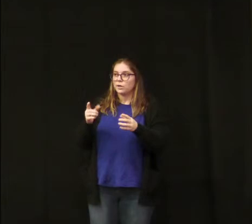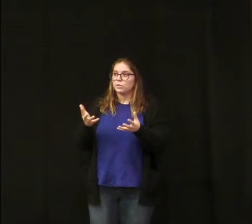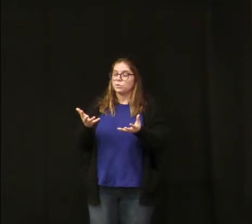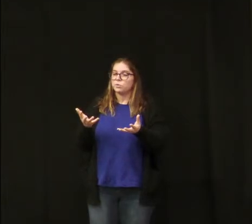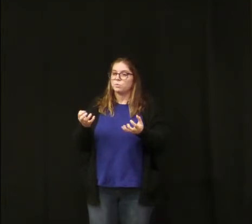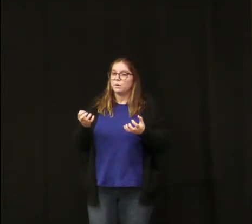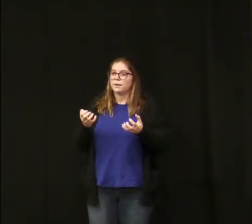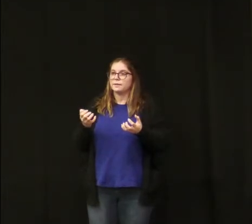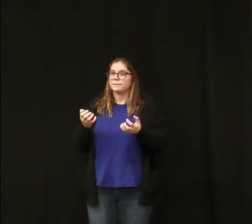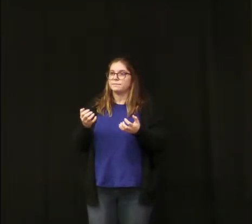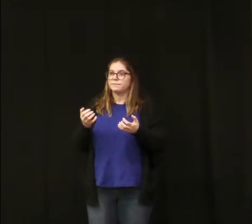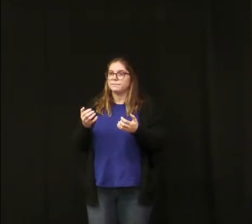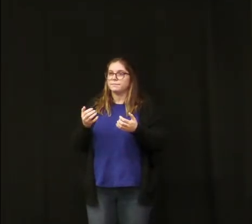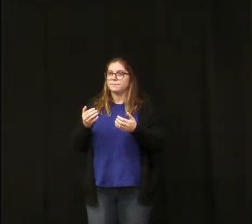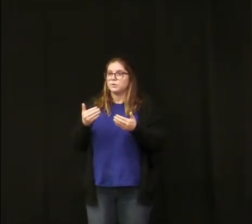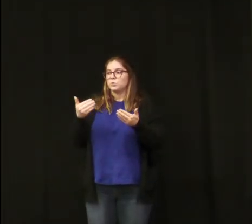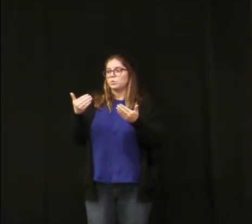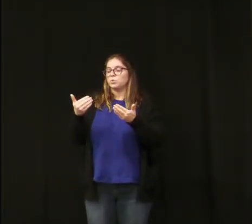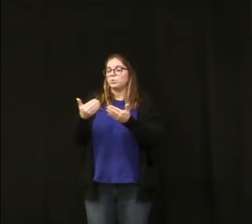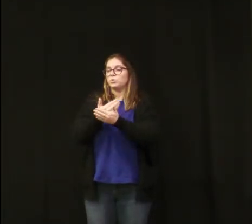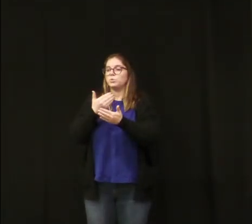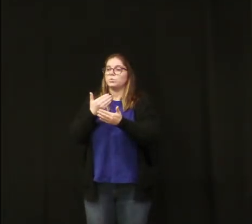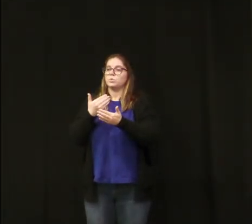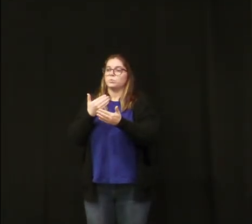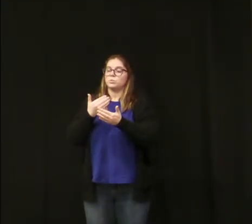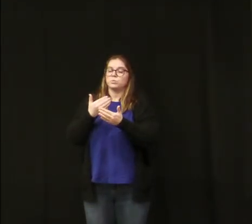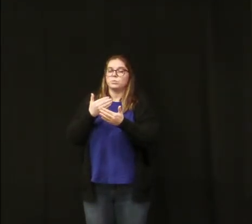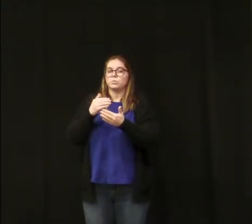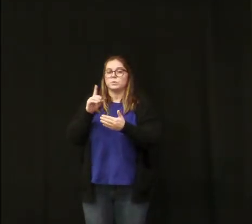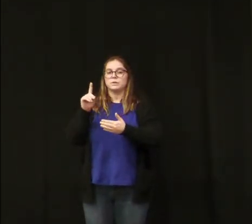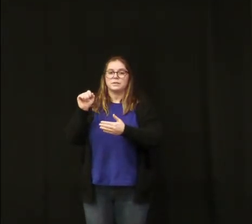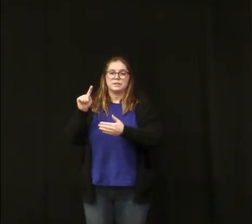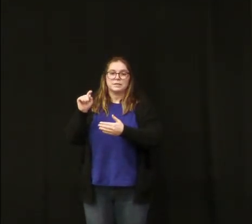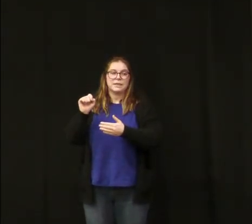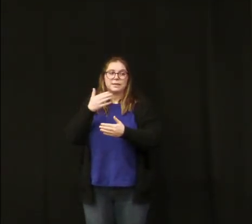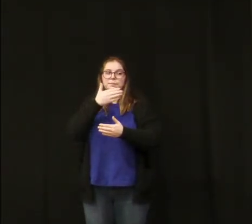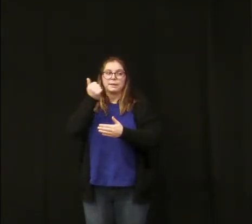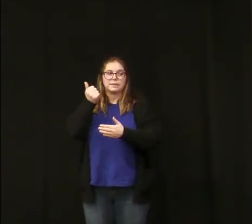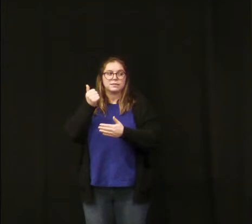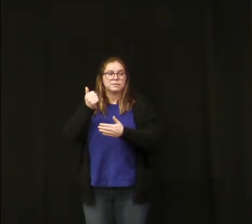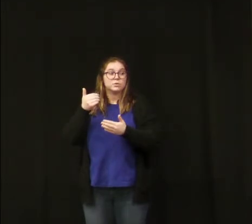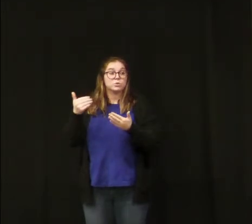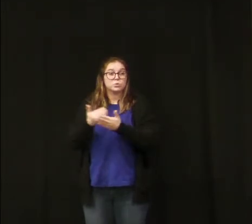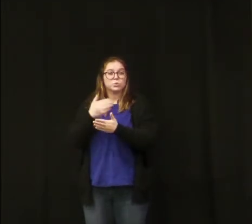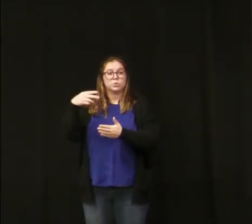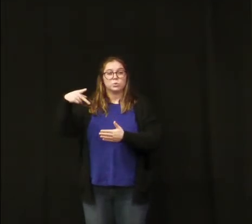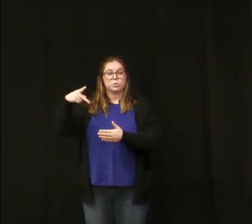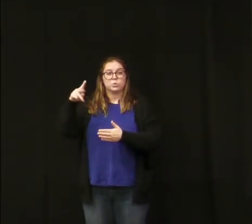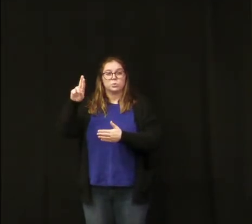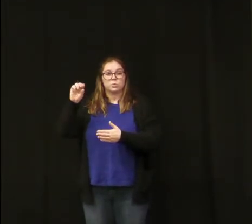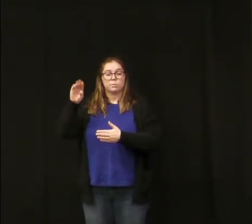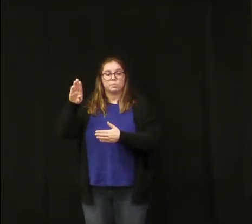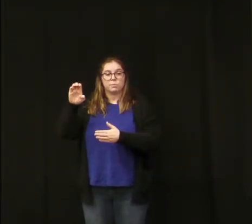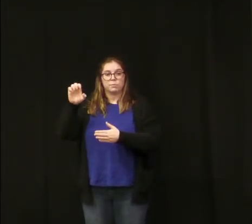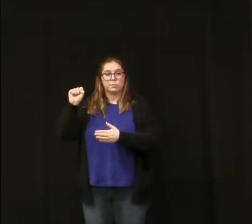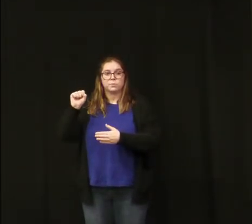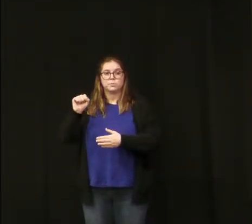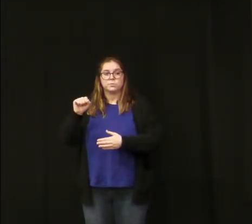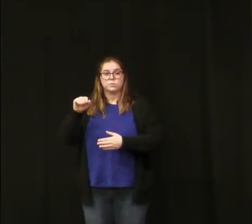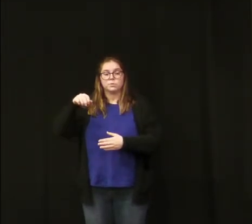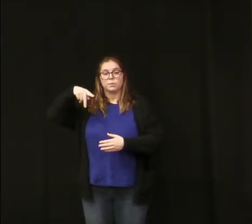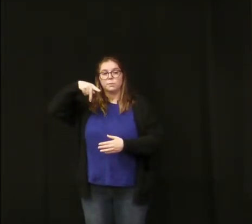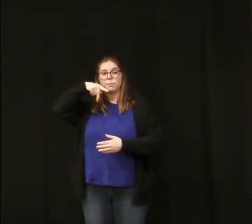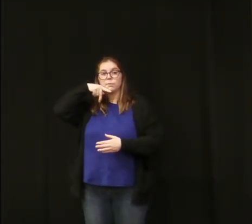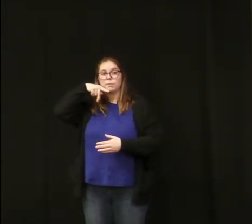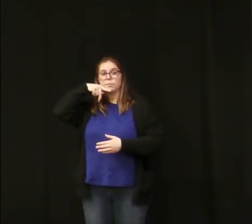would look at the last 4 data points of your progress monitoring or gathering the new probes. Anybody else have? I'm sorry, you were talking about progress